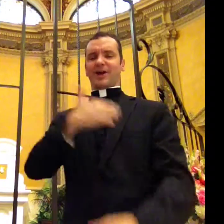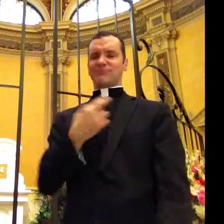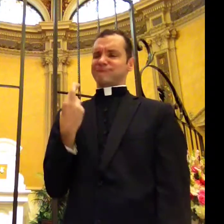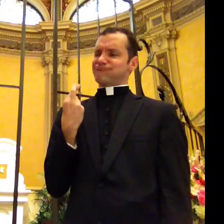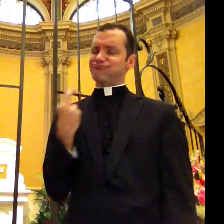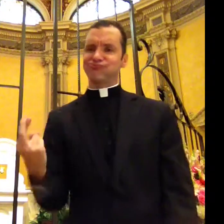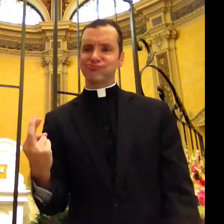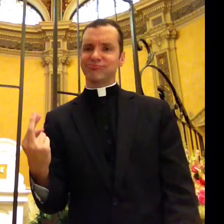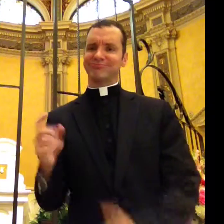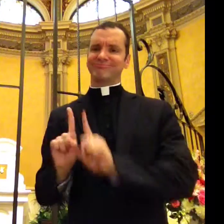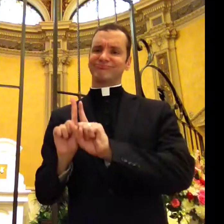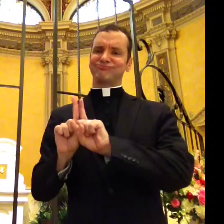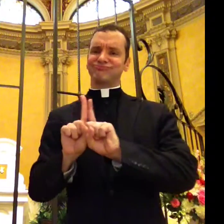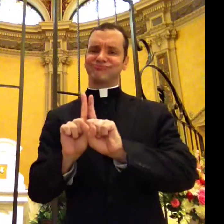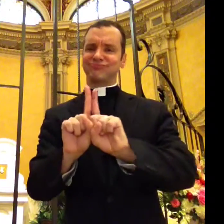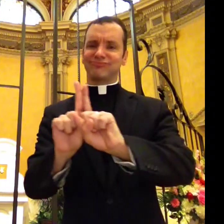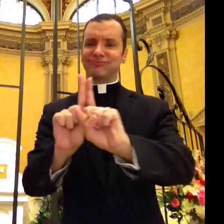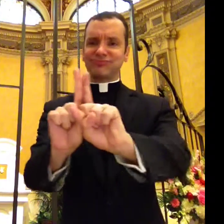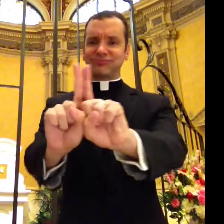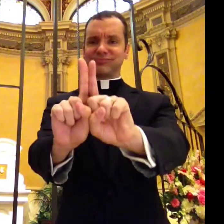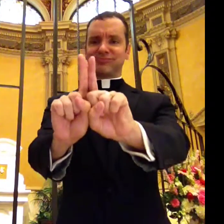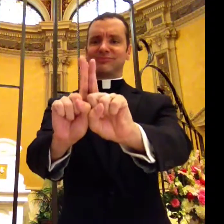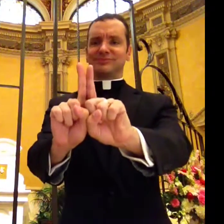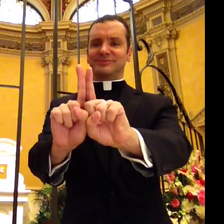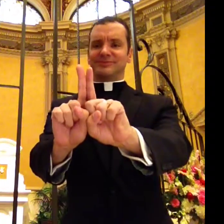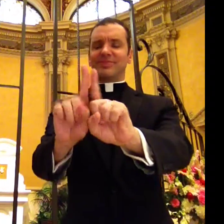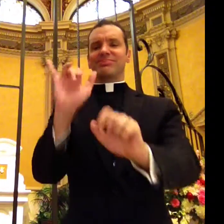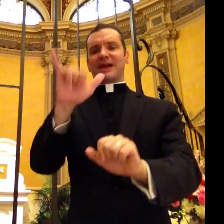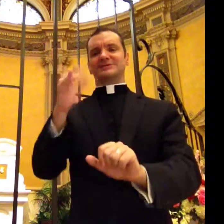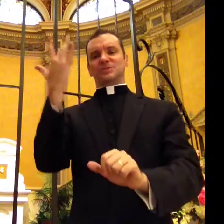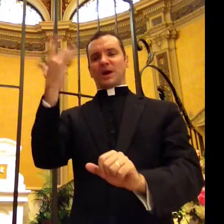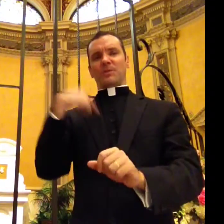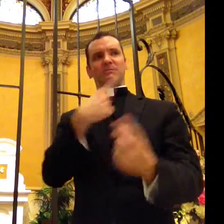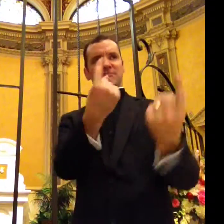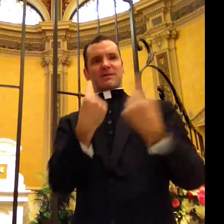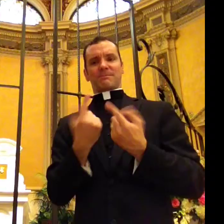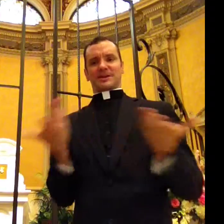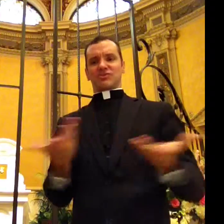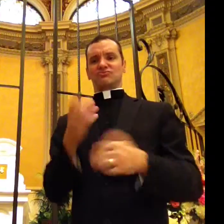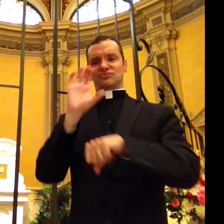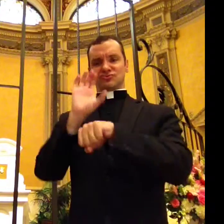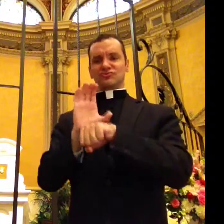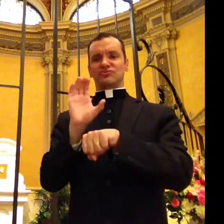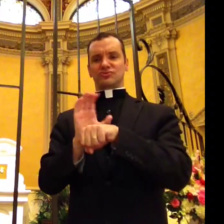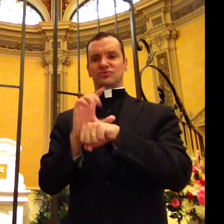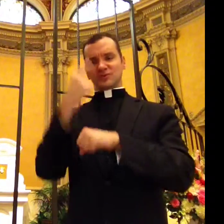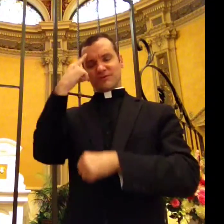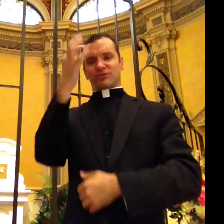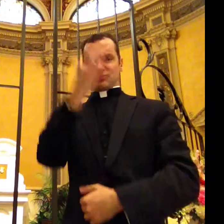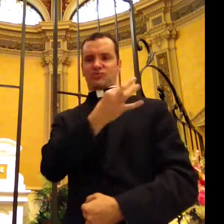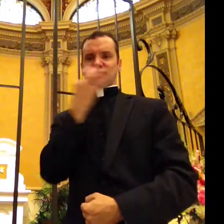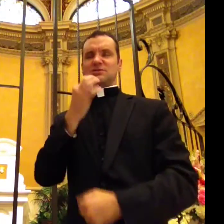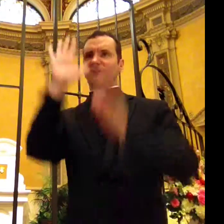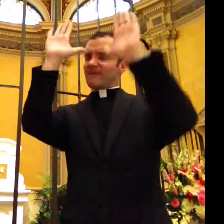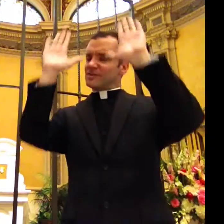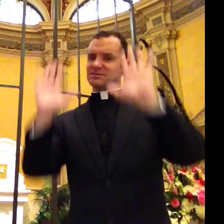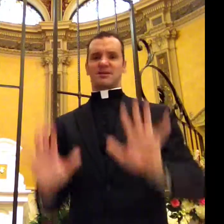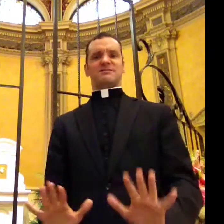need Jesus as our best friend to walk with us in this life. And that's why we come here to church to receive